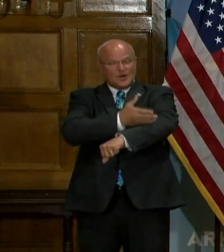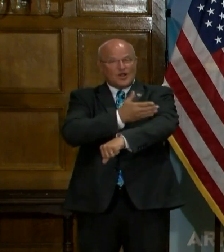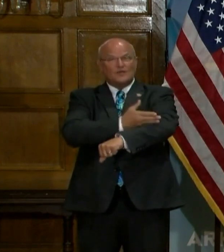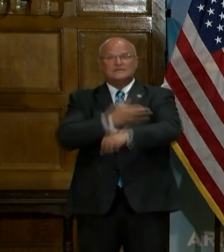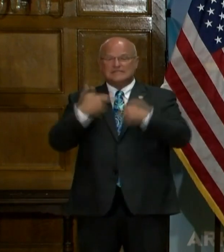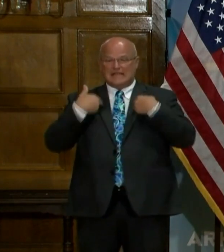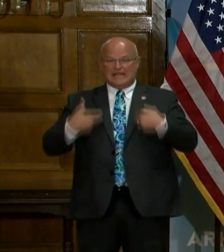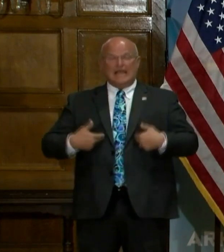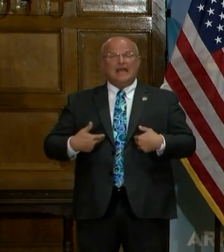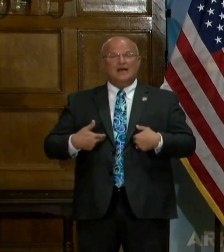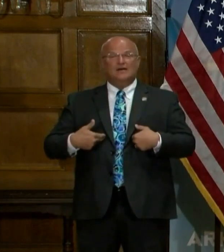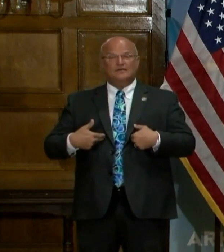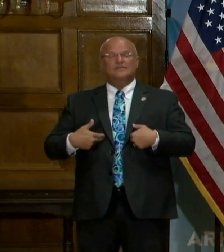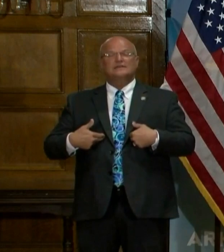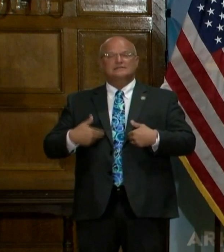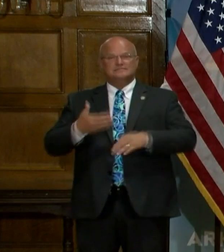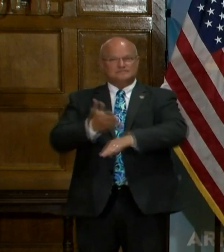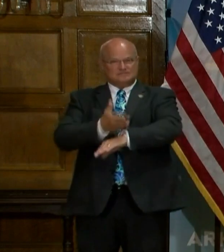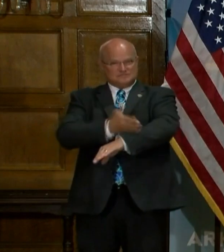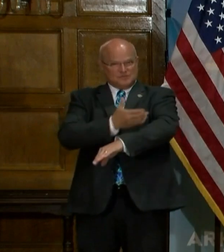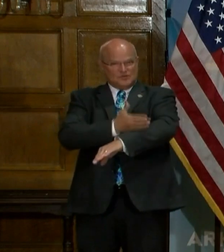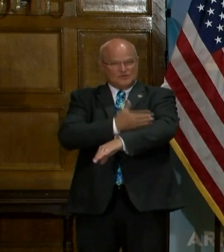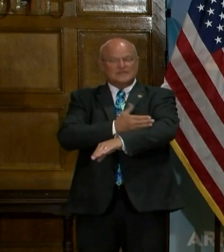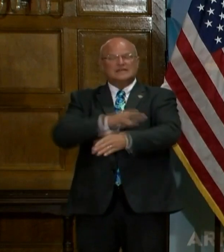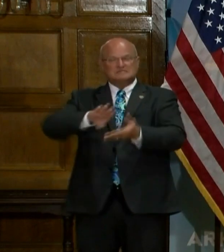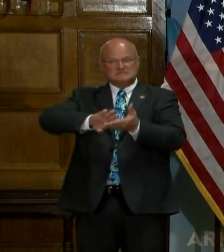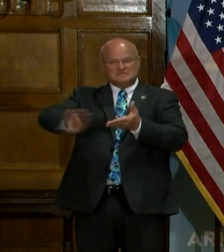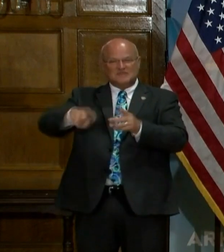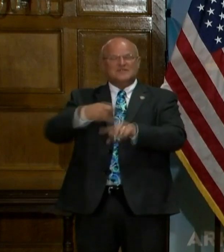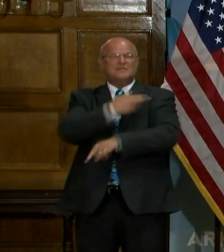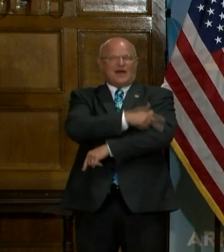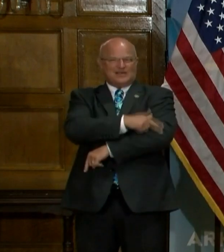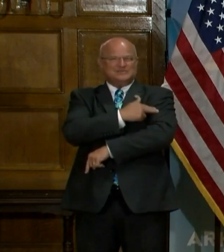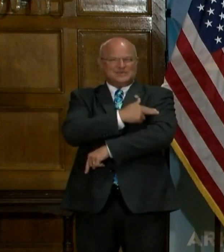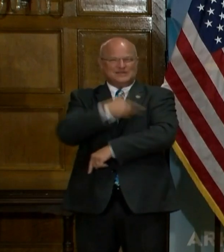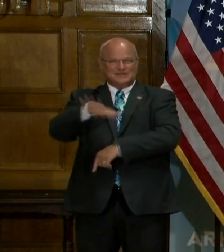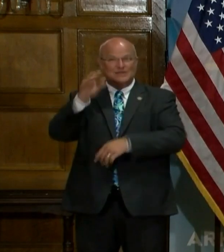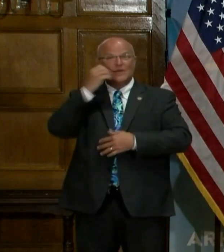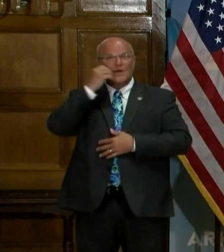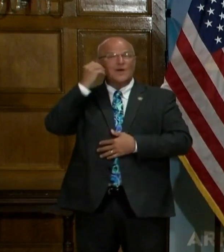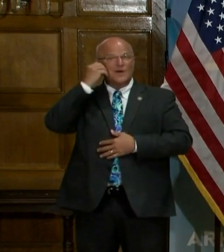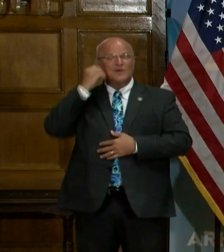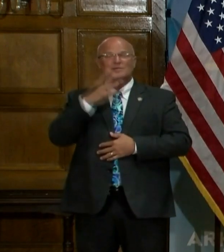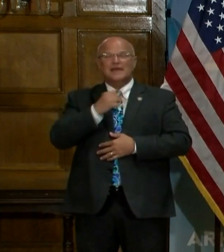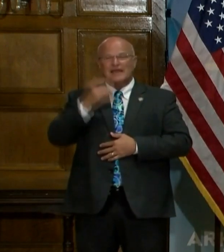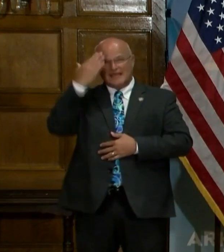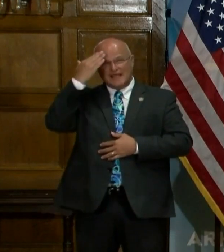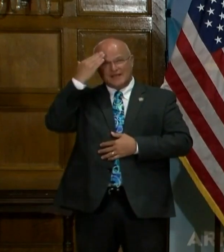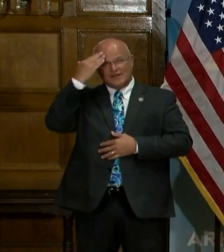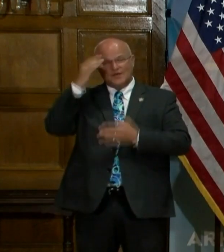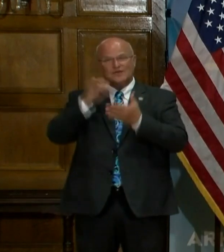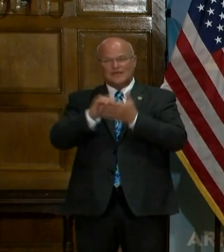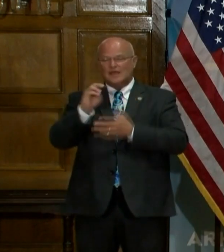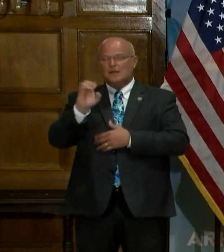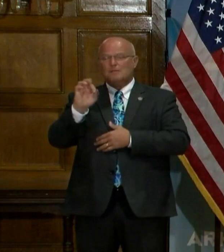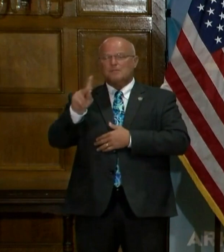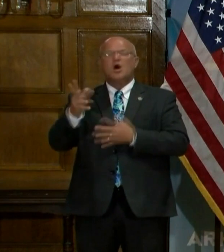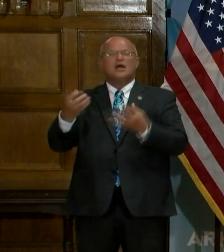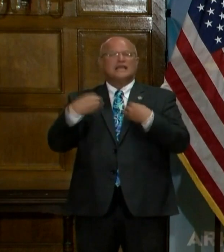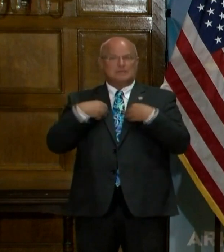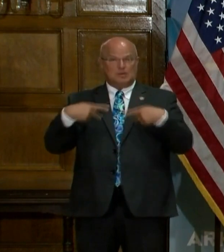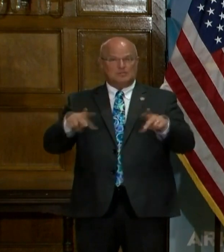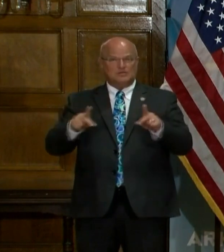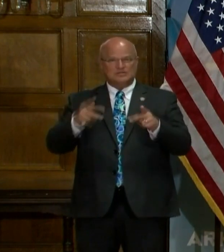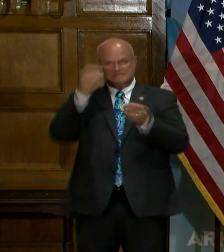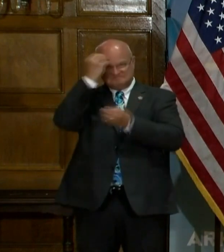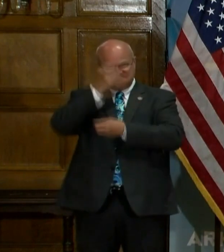health condition, that he has been released. And I know that'll be good news for all Arkansans, and Mark did give me permission to